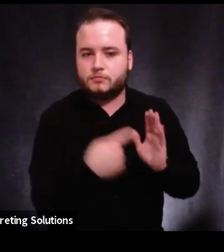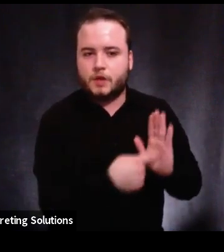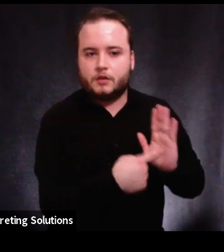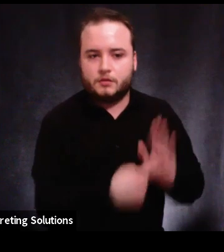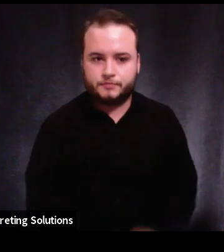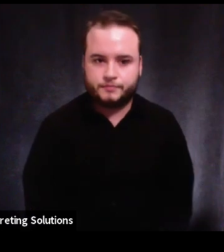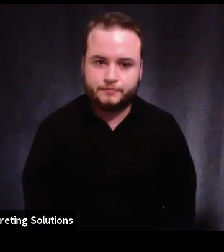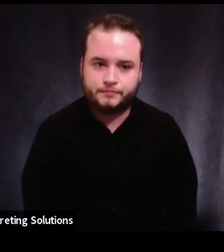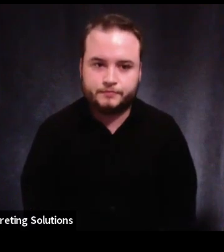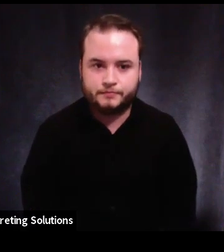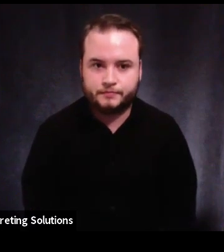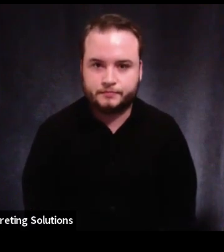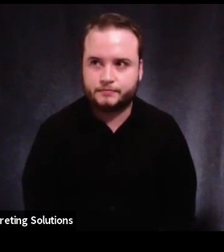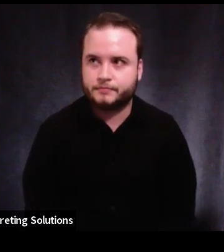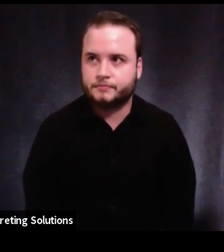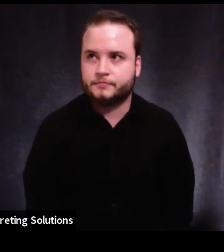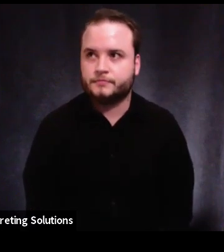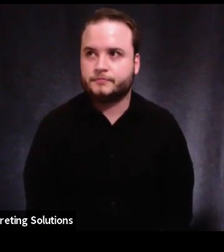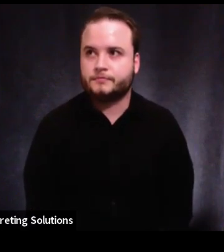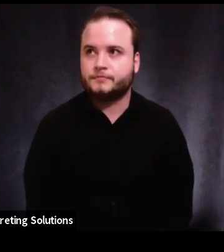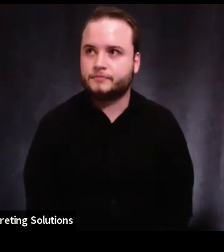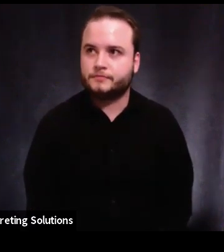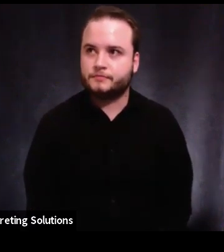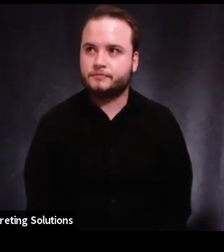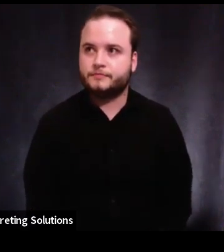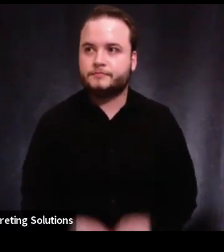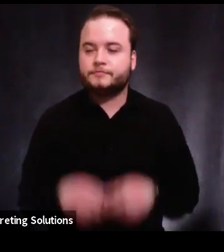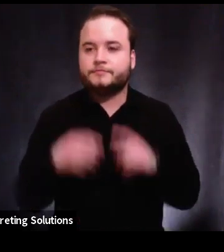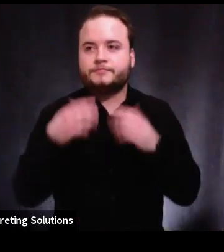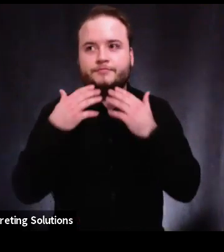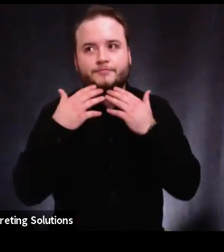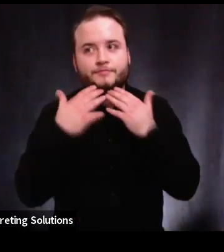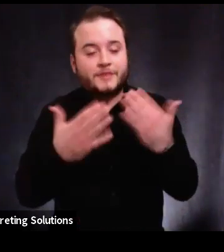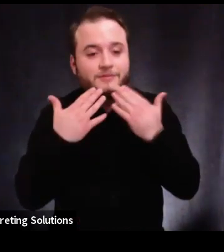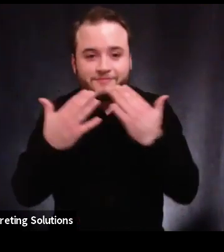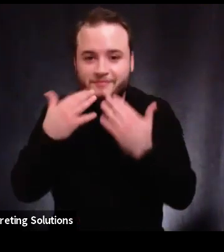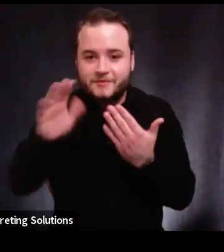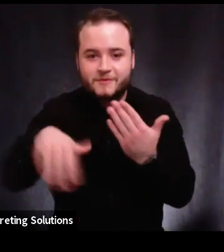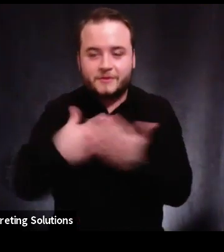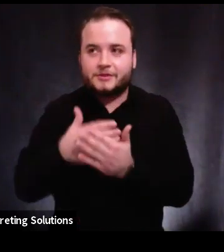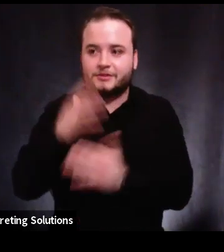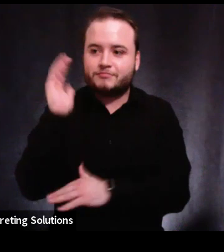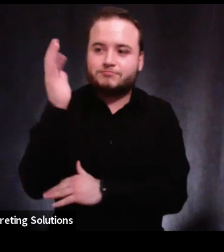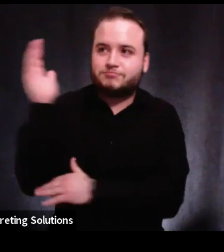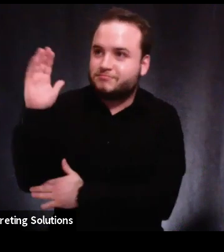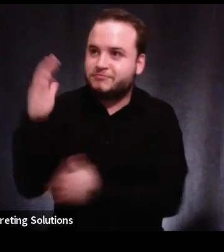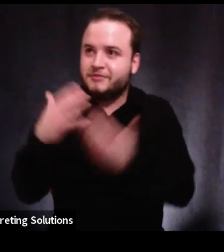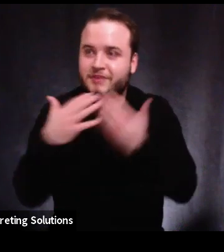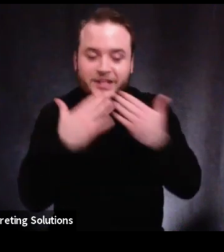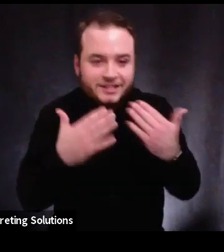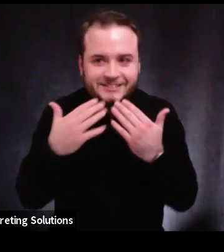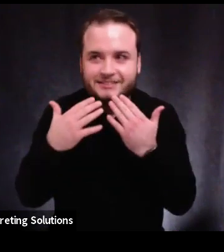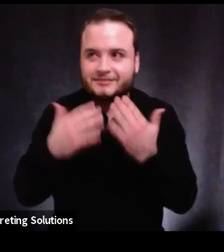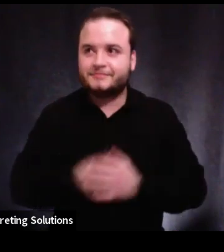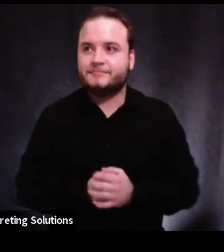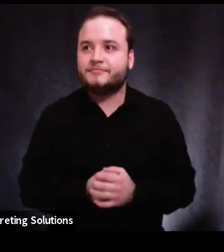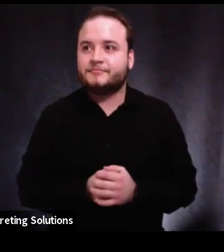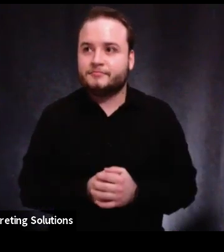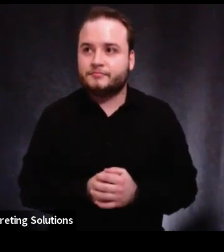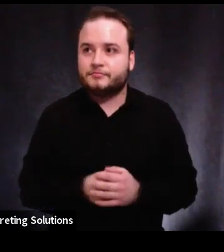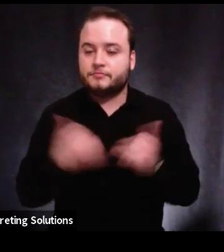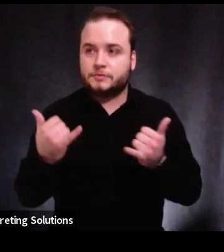Thank you, Stefan, and thank you to all our speakers. That's all we have time for today. I do want to make a quick note about weekend calls. At this point, we are not planning